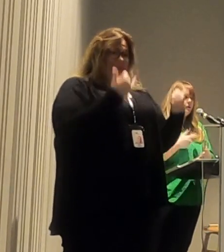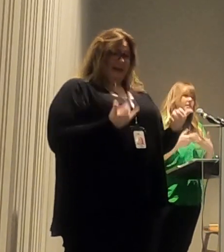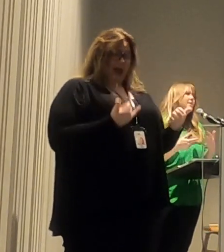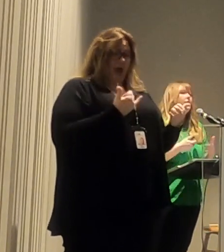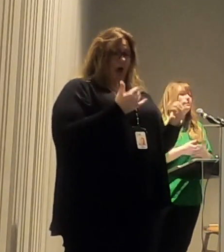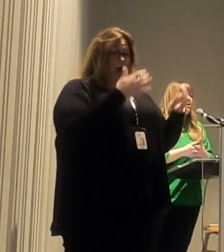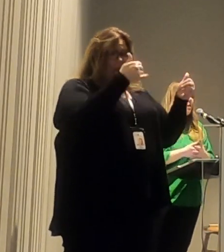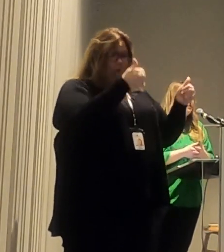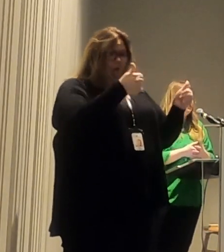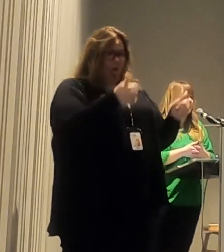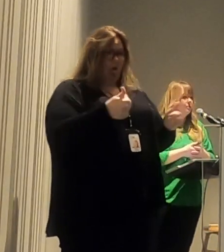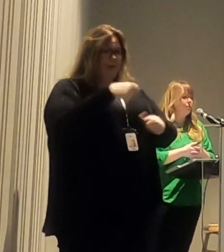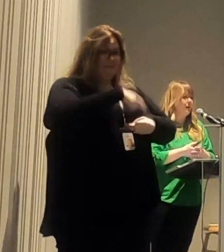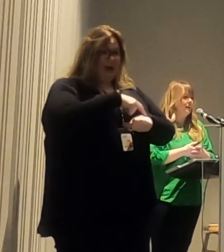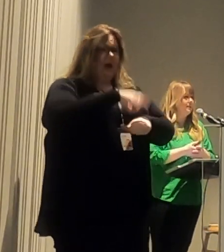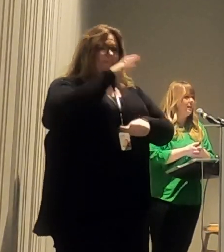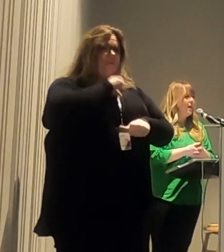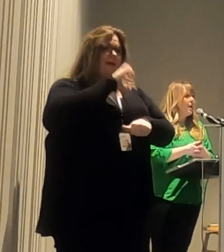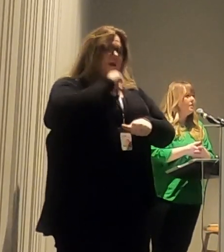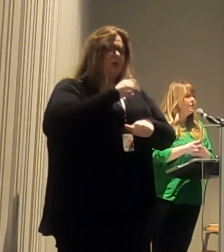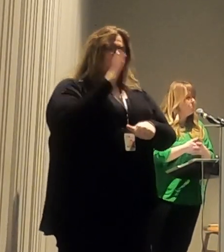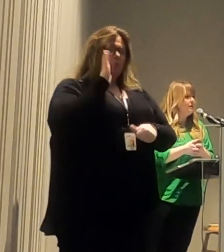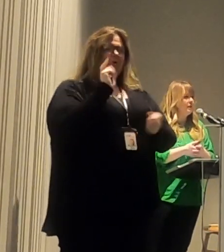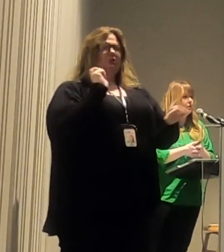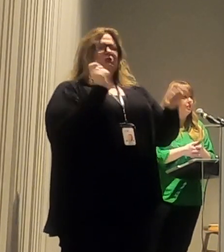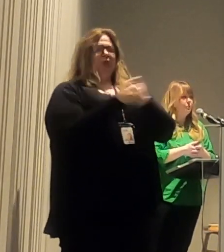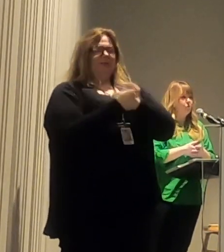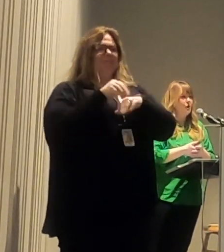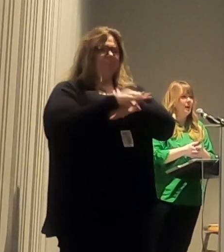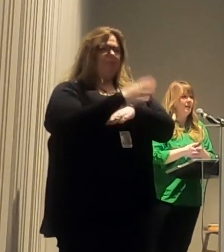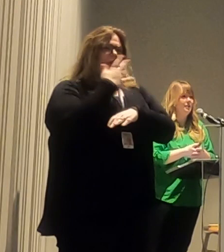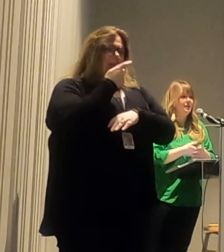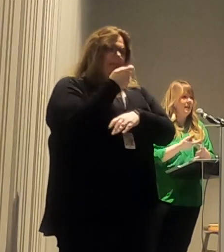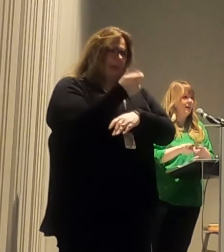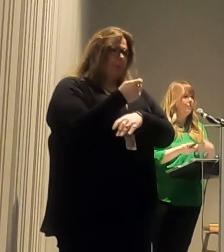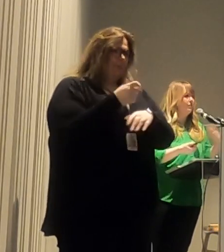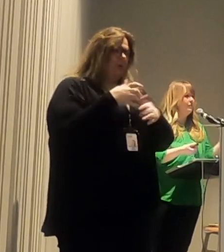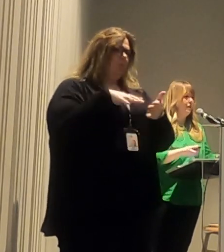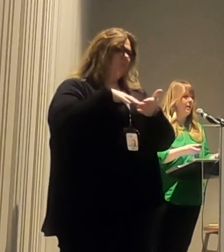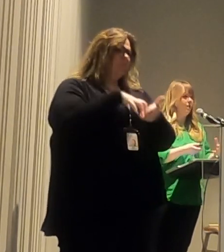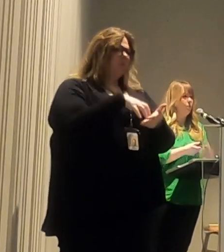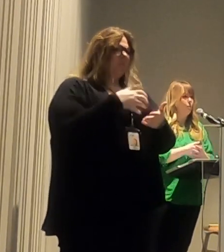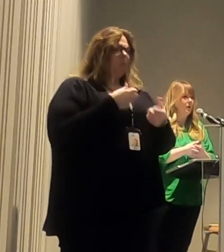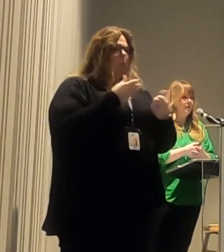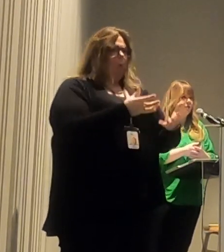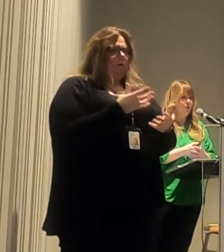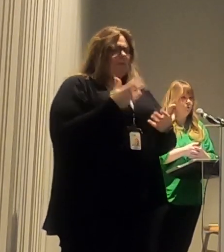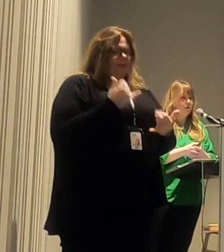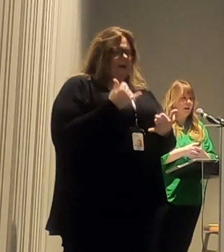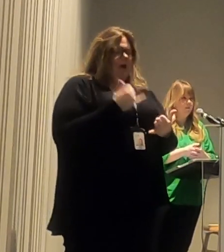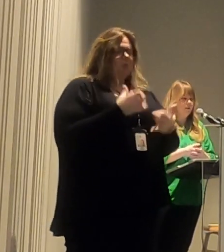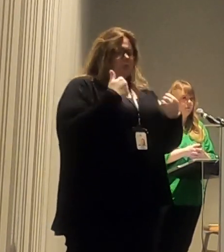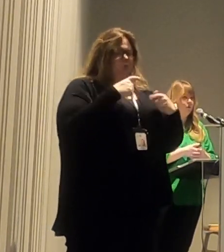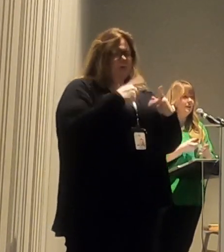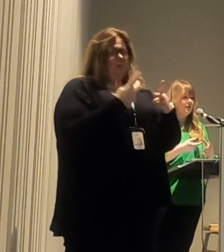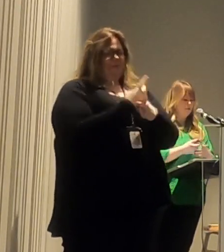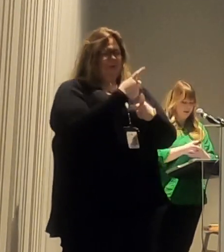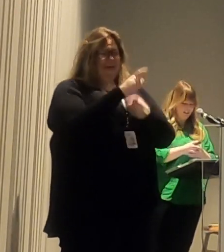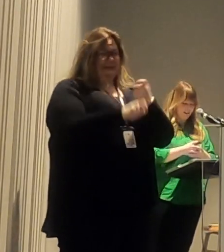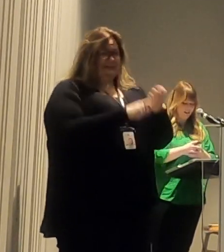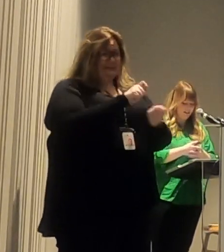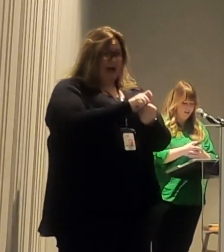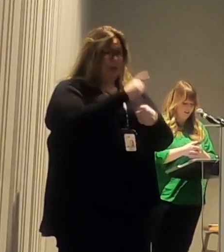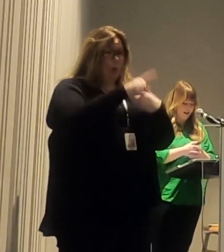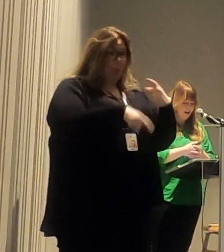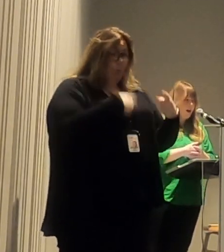produced. So this kind of causes historians a little bit of issue when trying to date or figure out where these robes came from. So that's